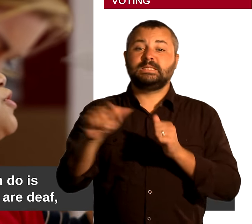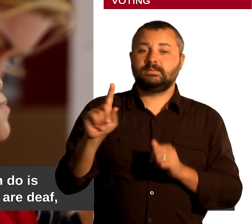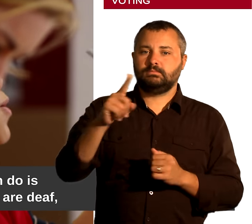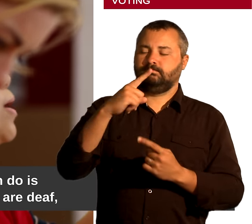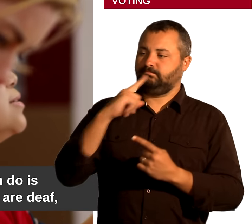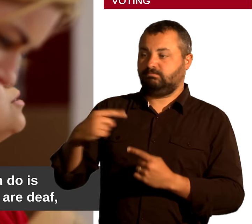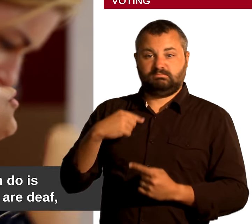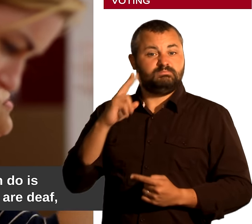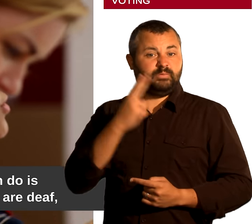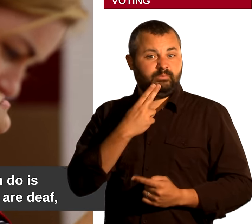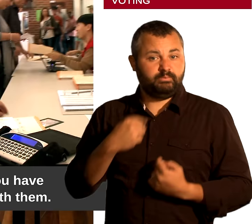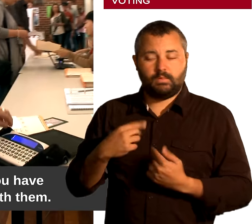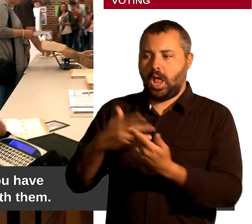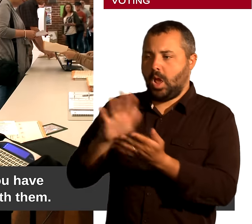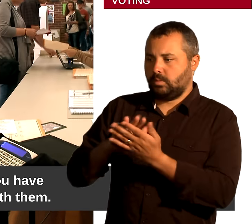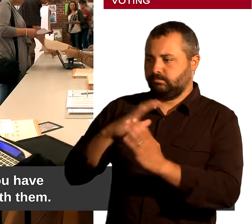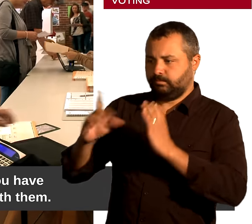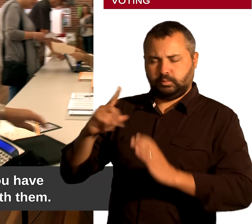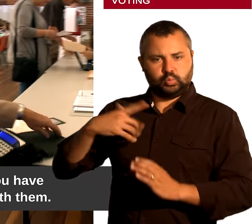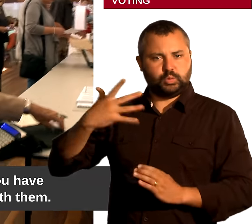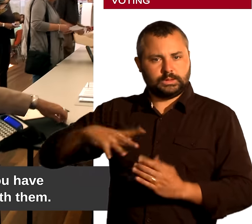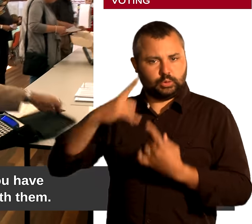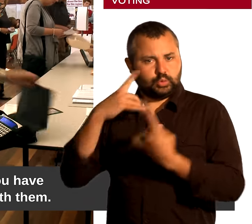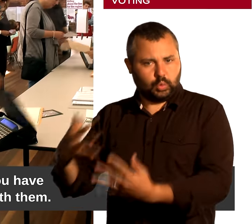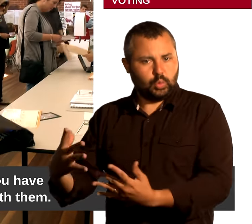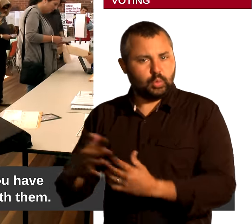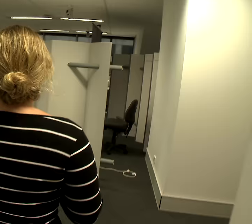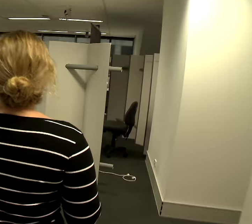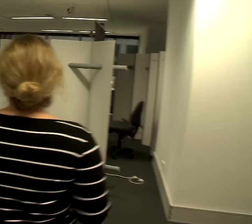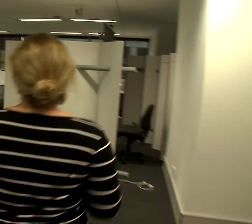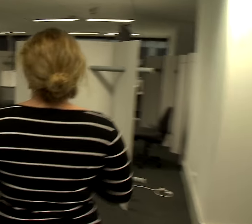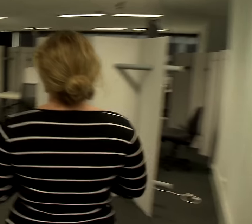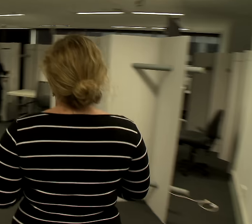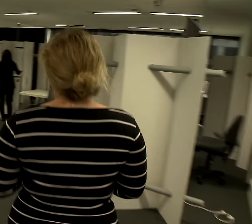can do is to let them know that you're deaf and what preferences you have when communicating with them.